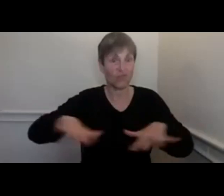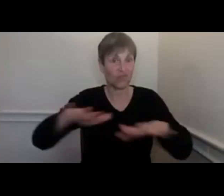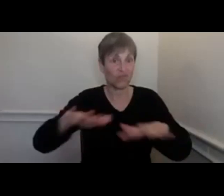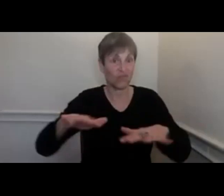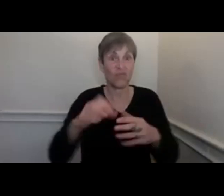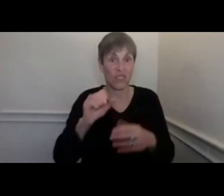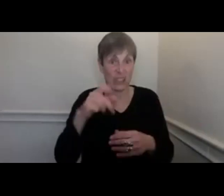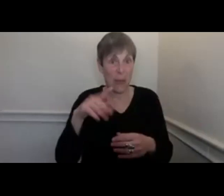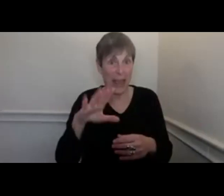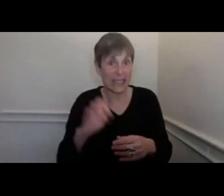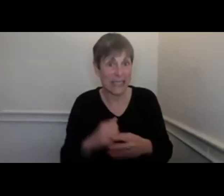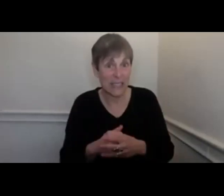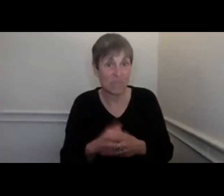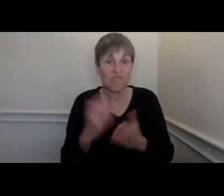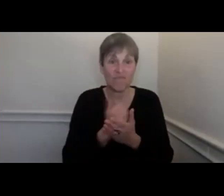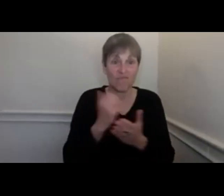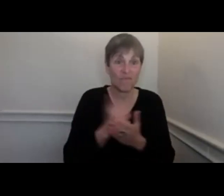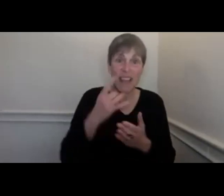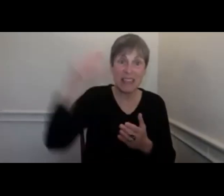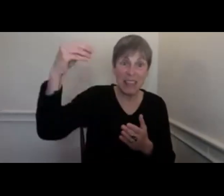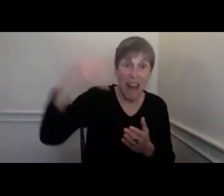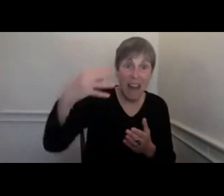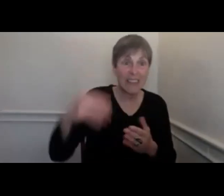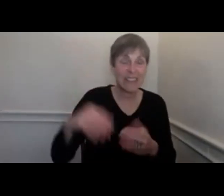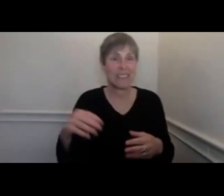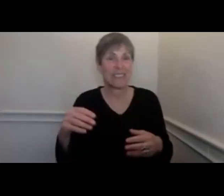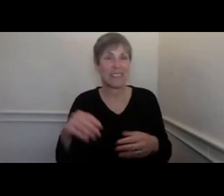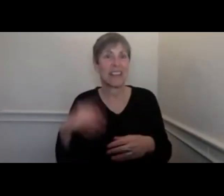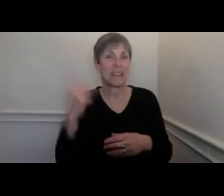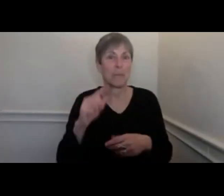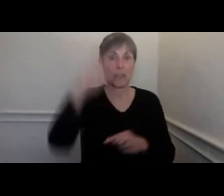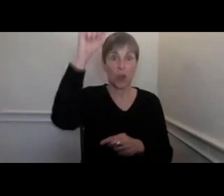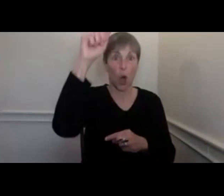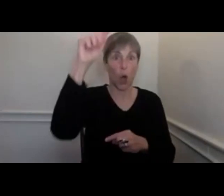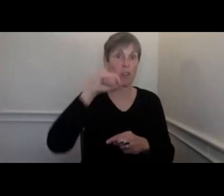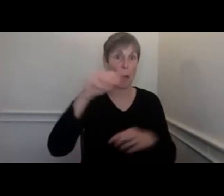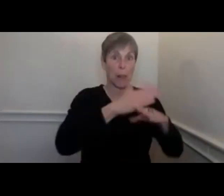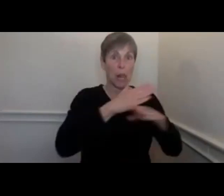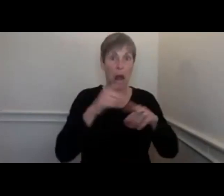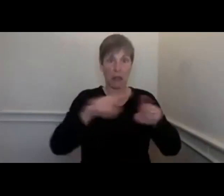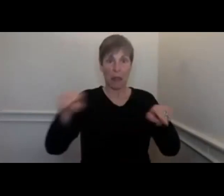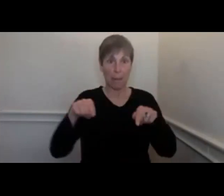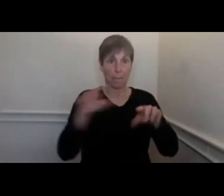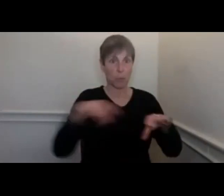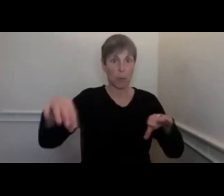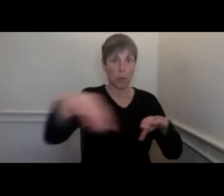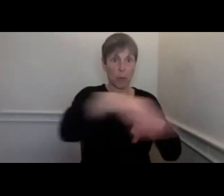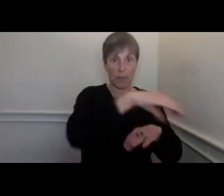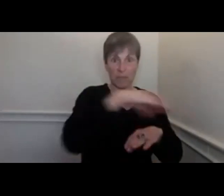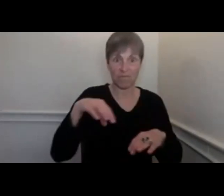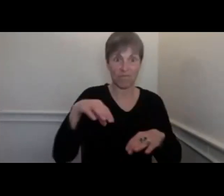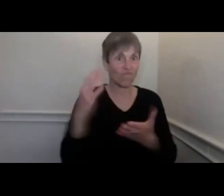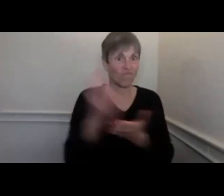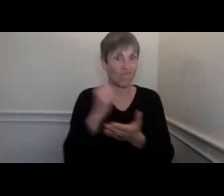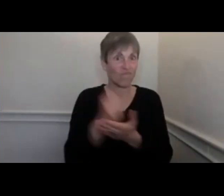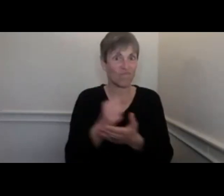be optimizing the light and height in that kind of companion planting context as well. So another